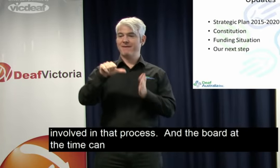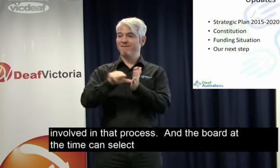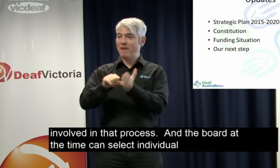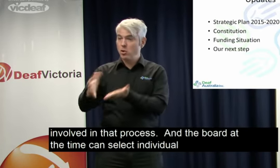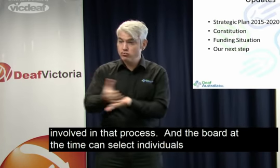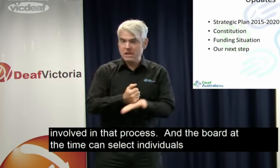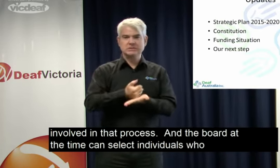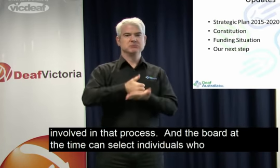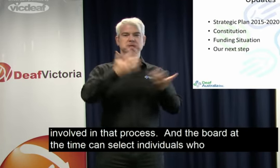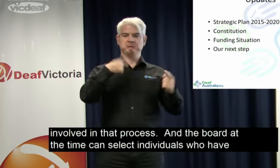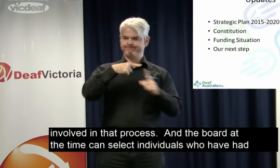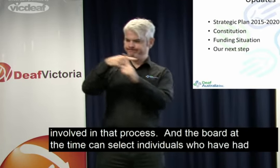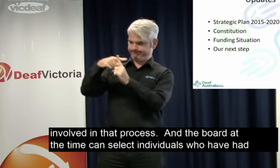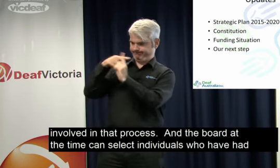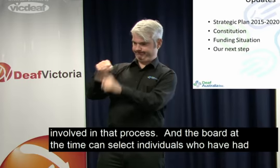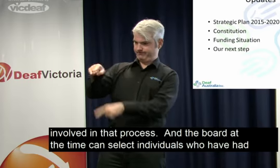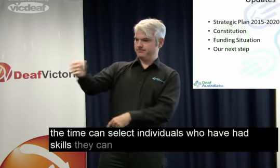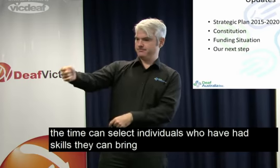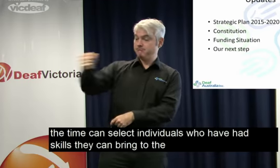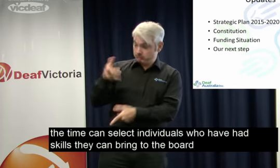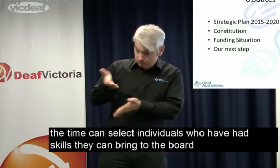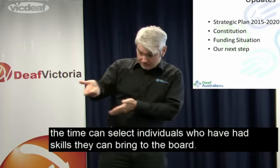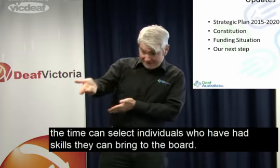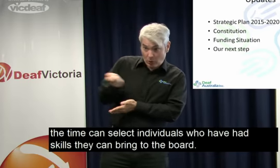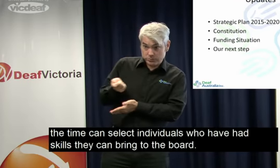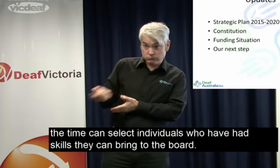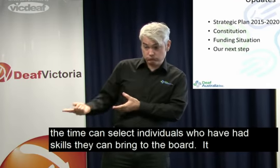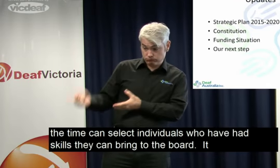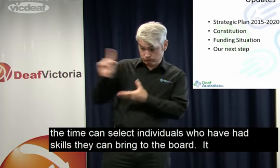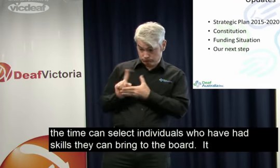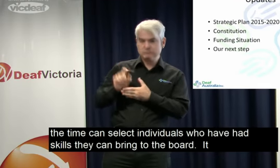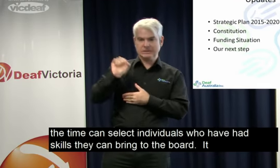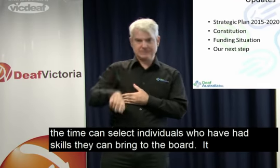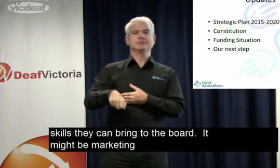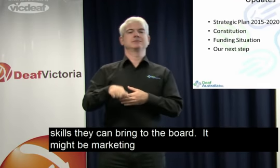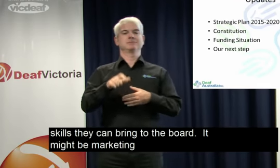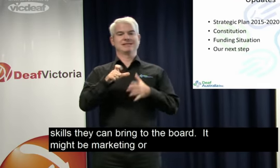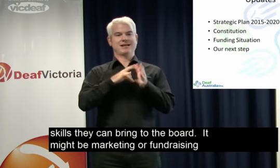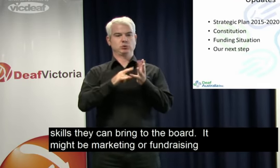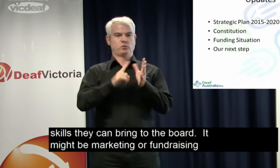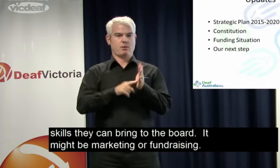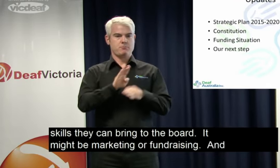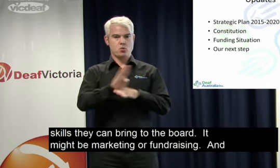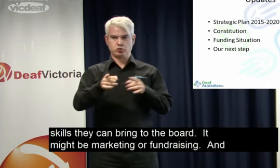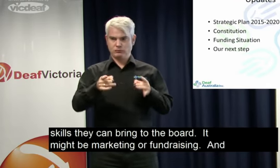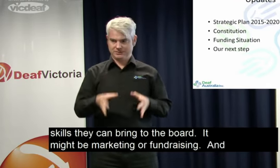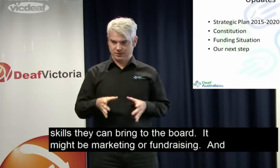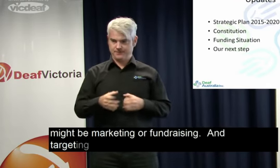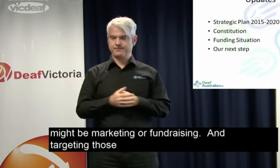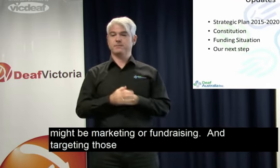be missing. So it might be marketing or fundraising, and target those individuals and invite them onto the board for a casual time